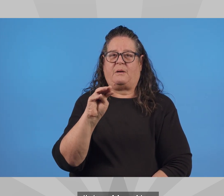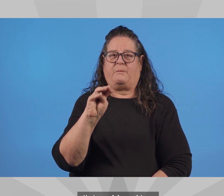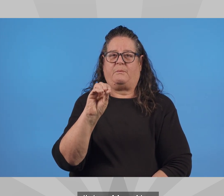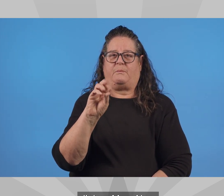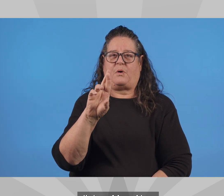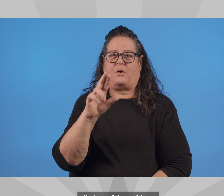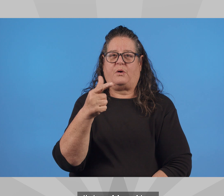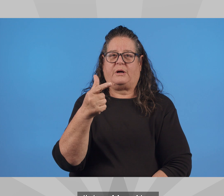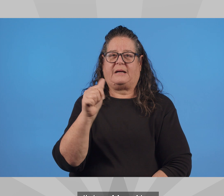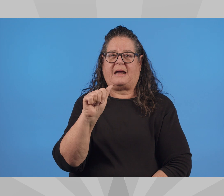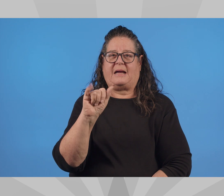J'aime Morgaine.